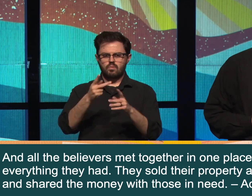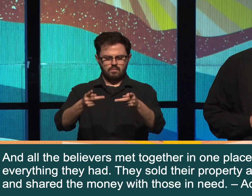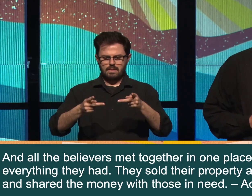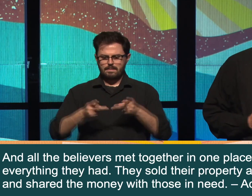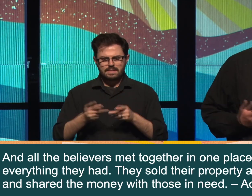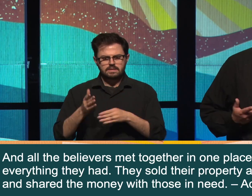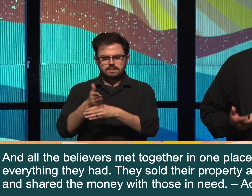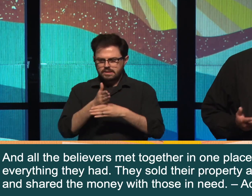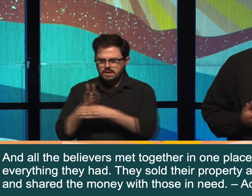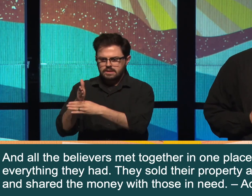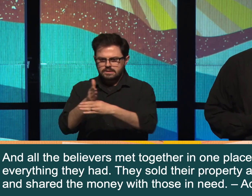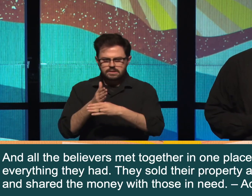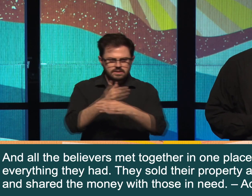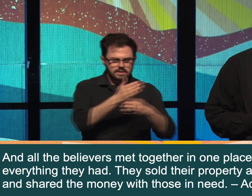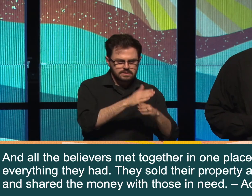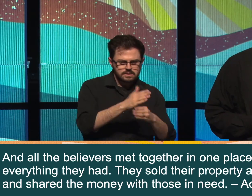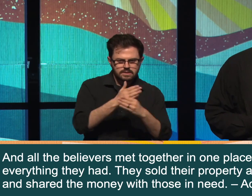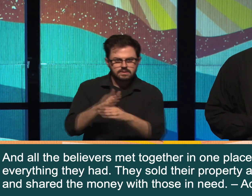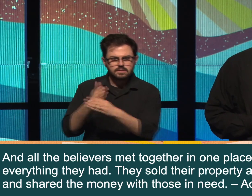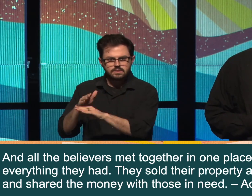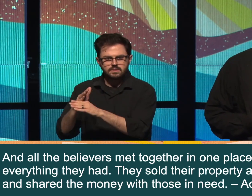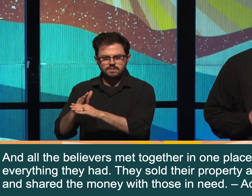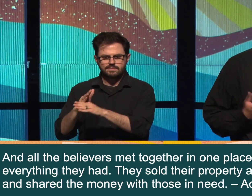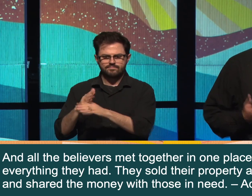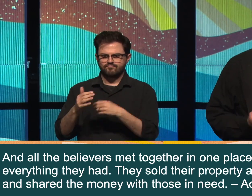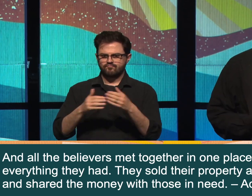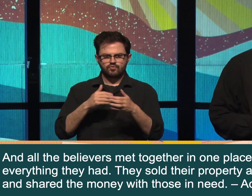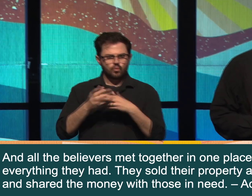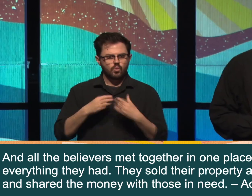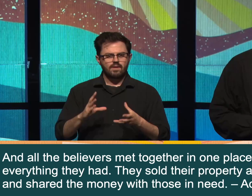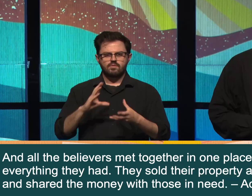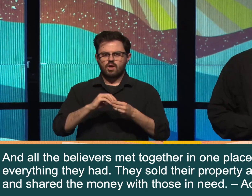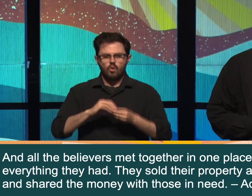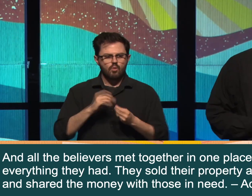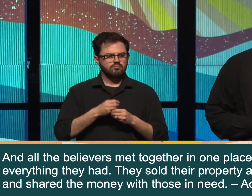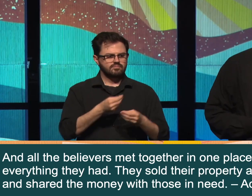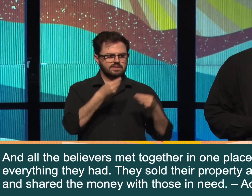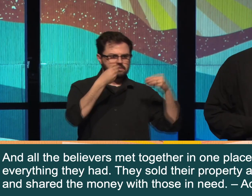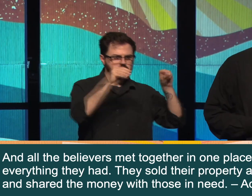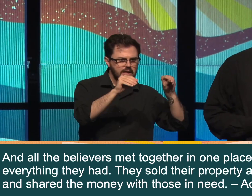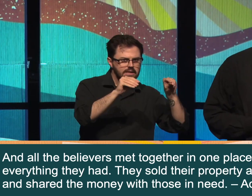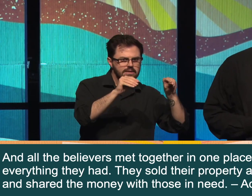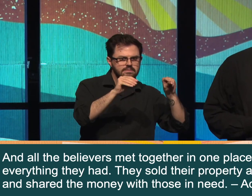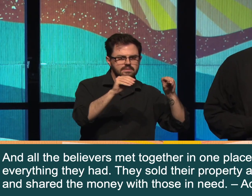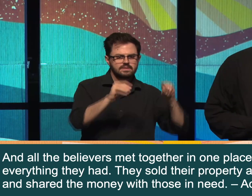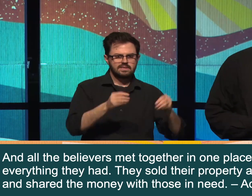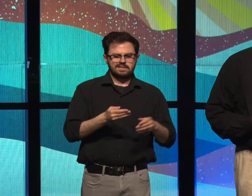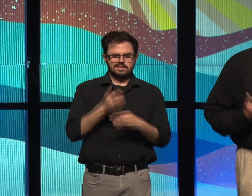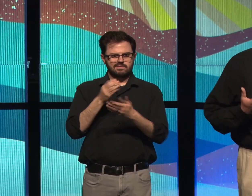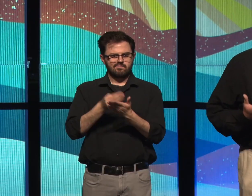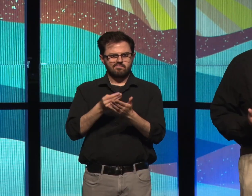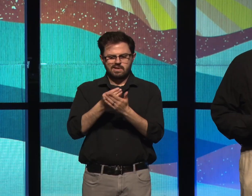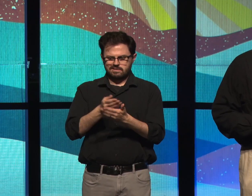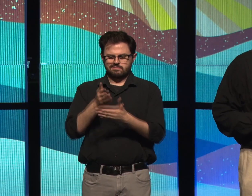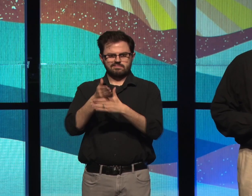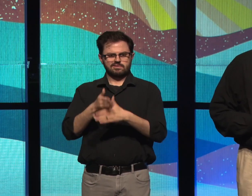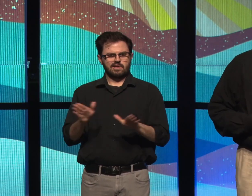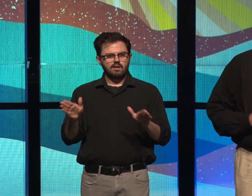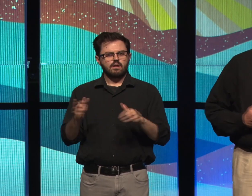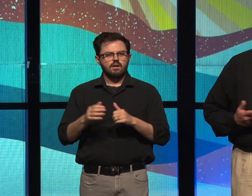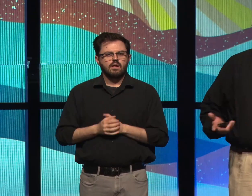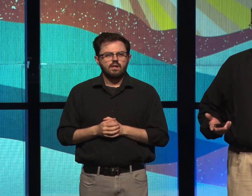had. They sold their property and possessions and shared the money with those in needs. That may